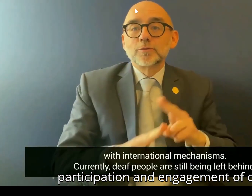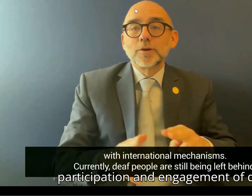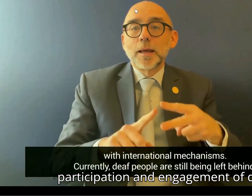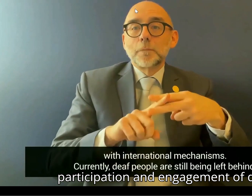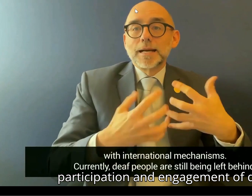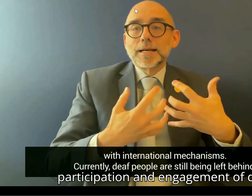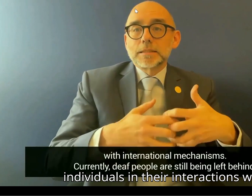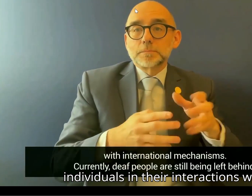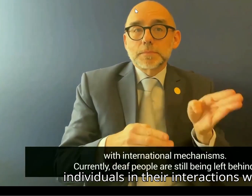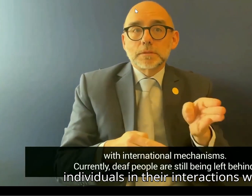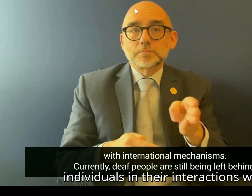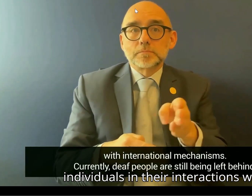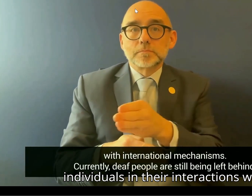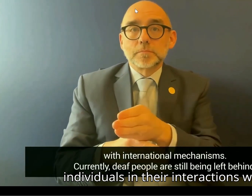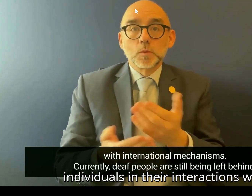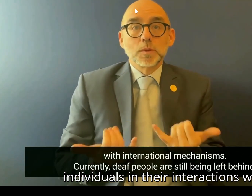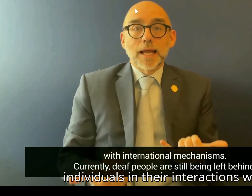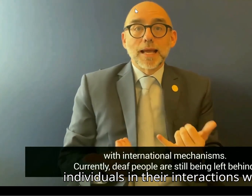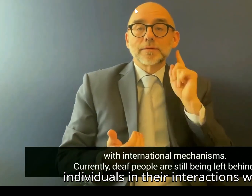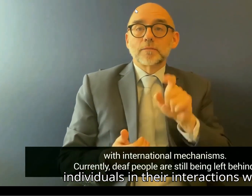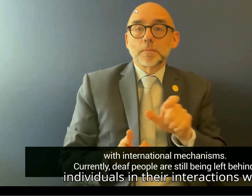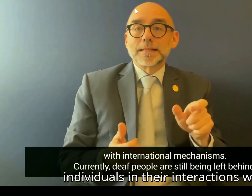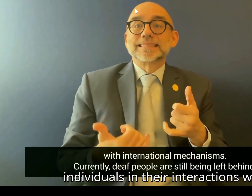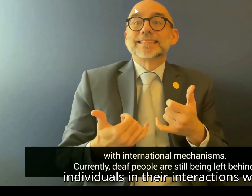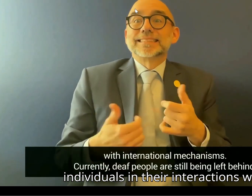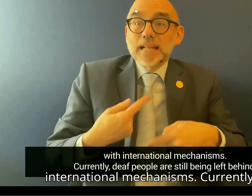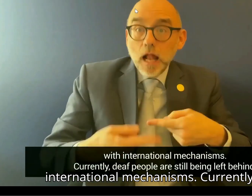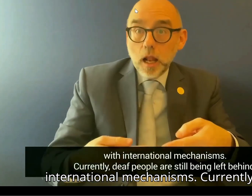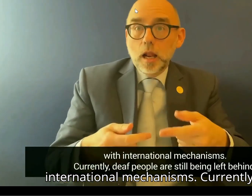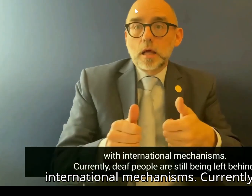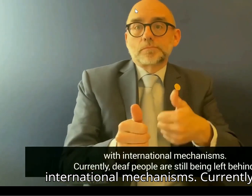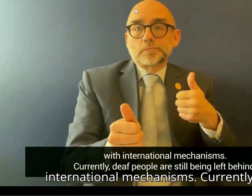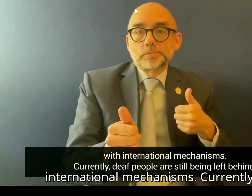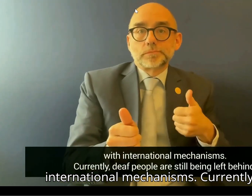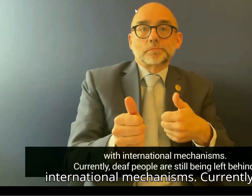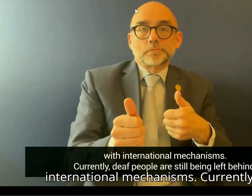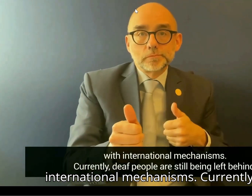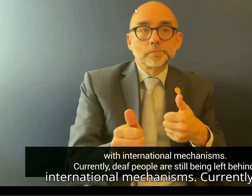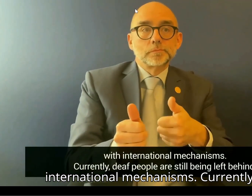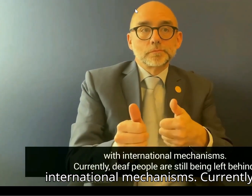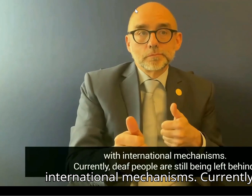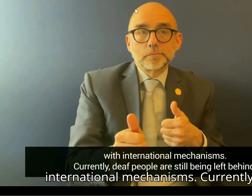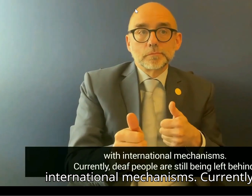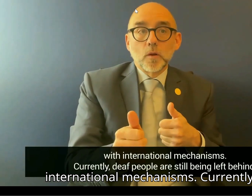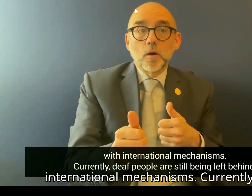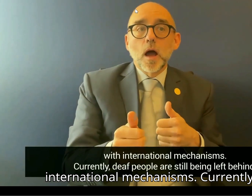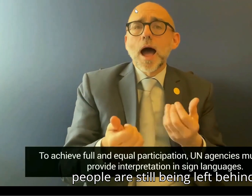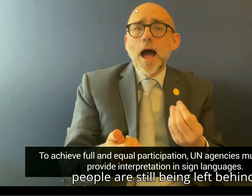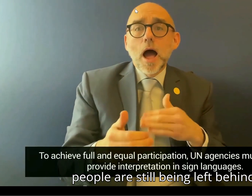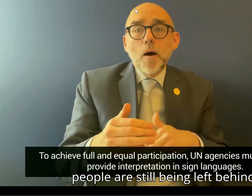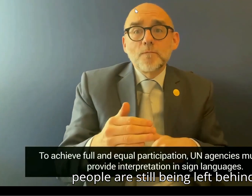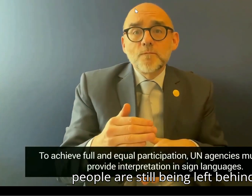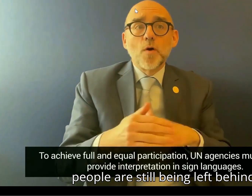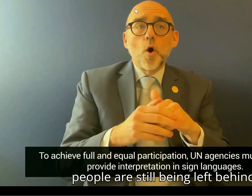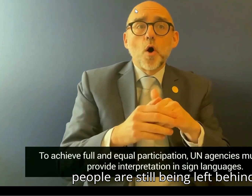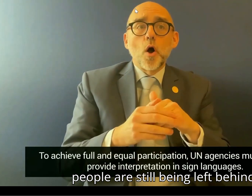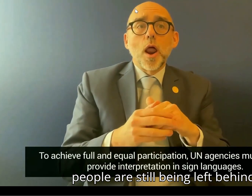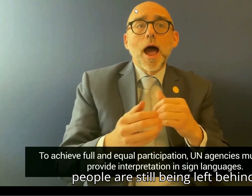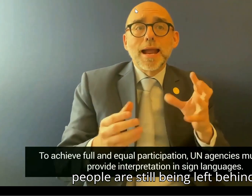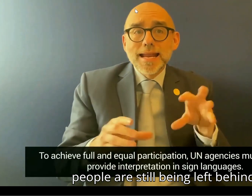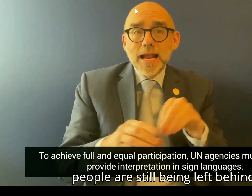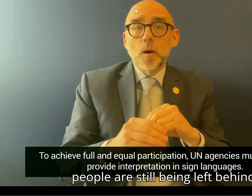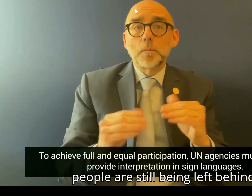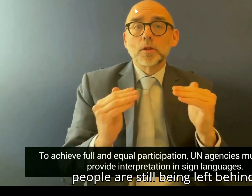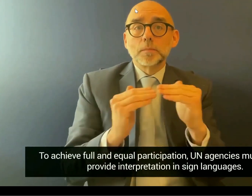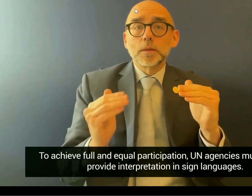and engagement of deaf individuals in their interactions with international mechanisms. Currently, deaf people are still